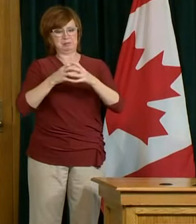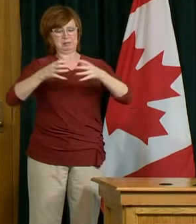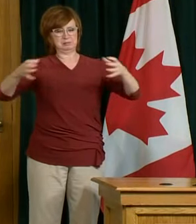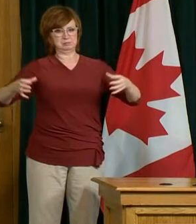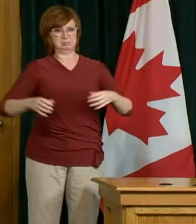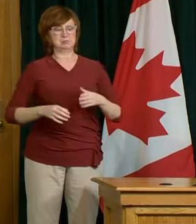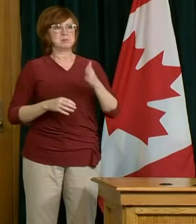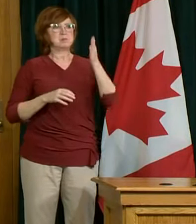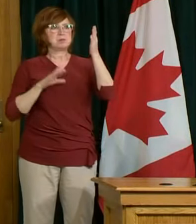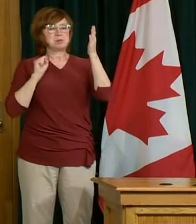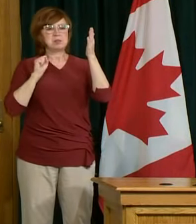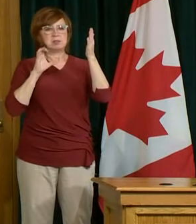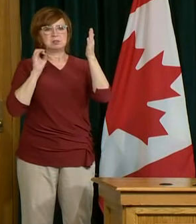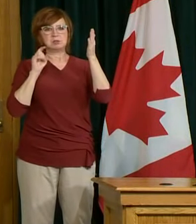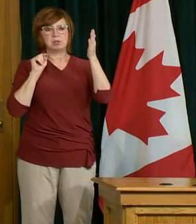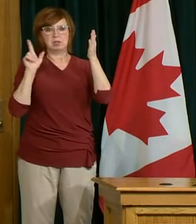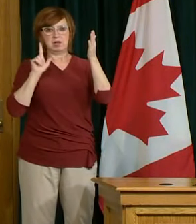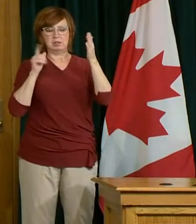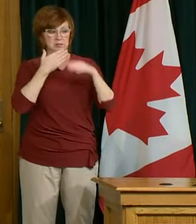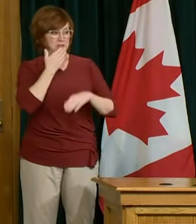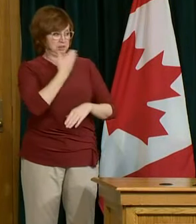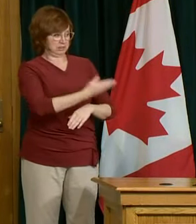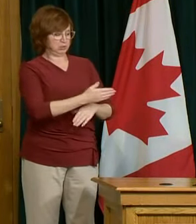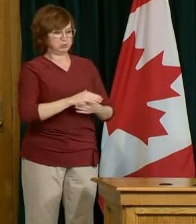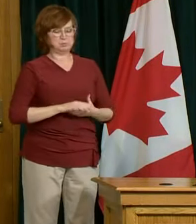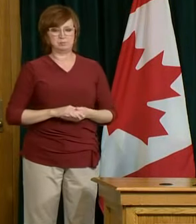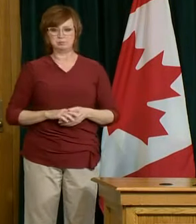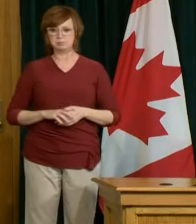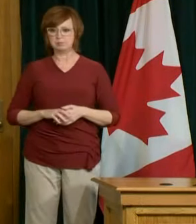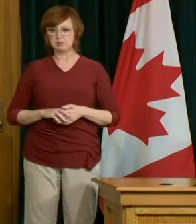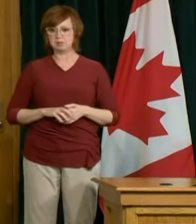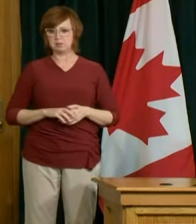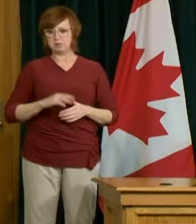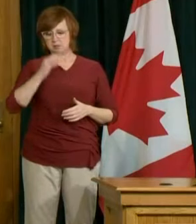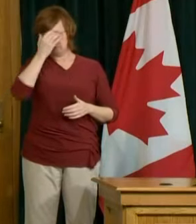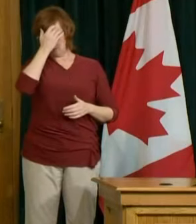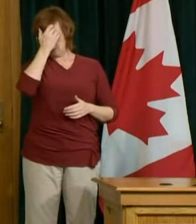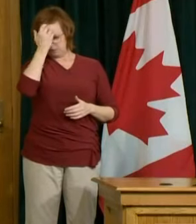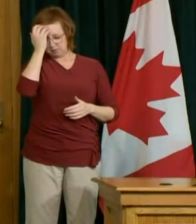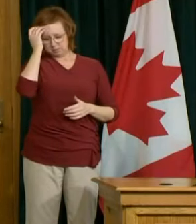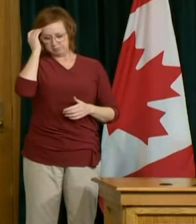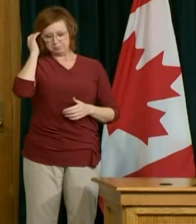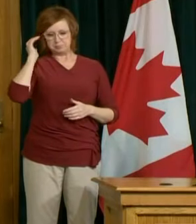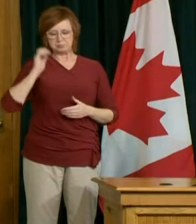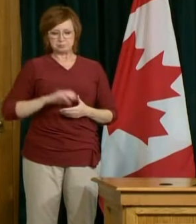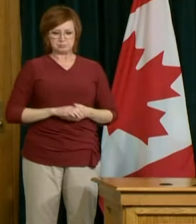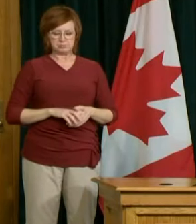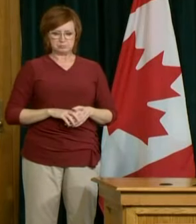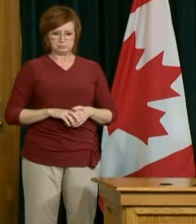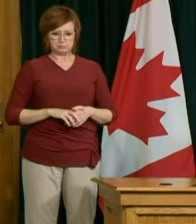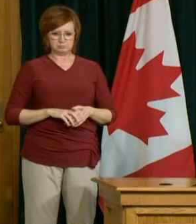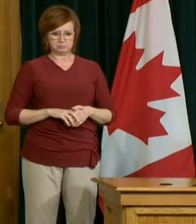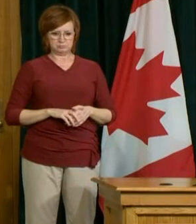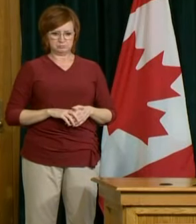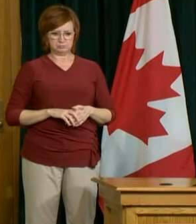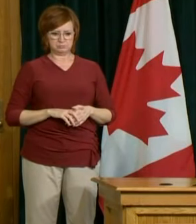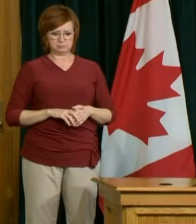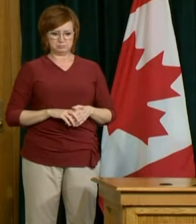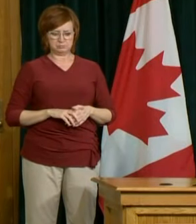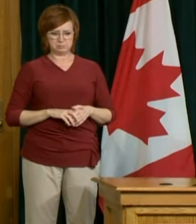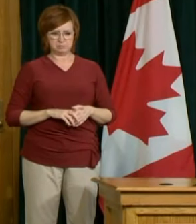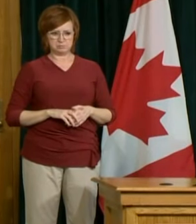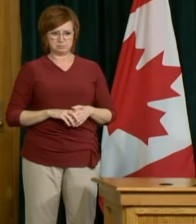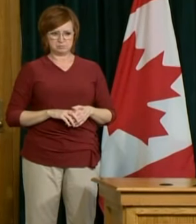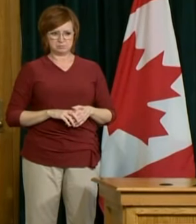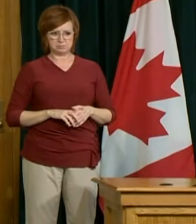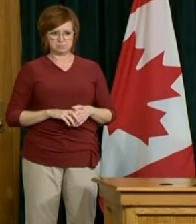Thanks, Shahab. So what I would follow up on there is that the entire strategy around dealing with COVID surge